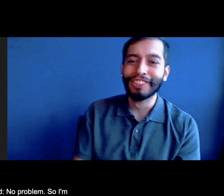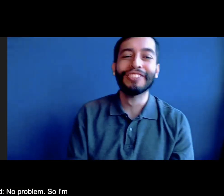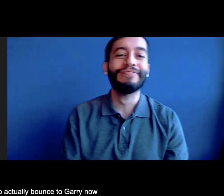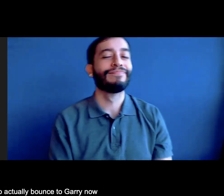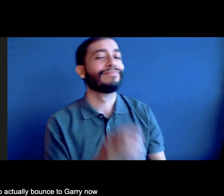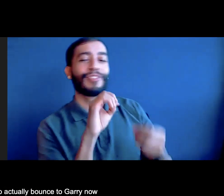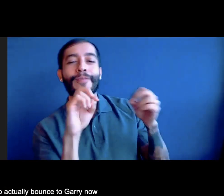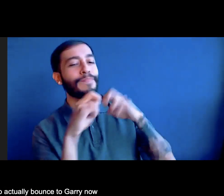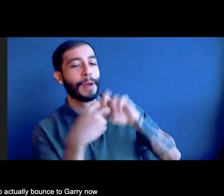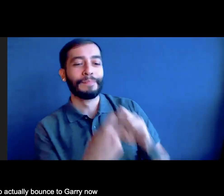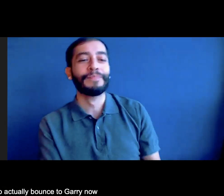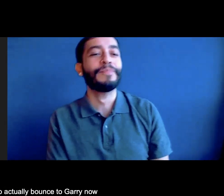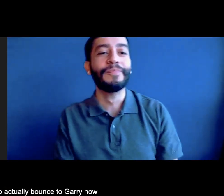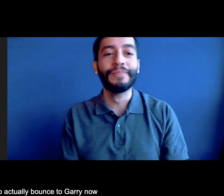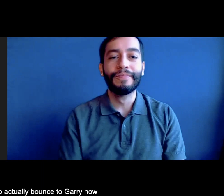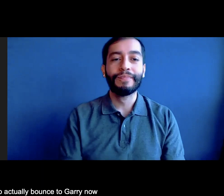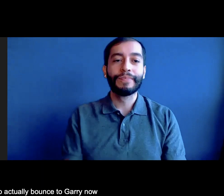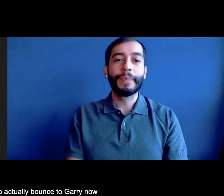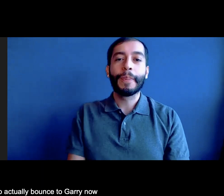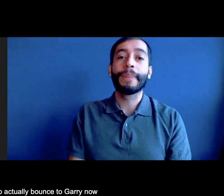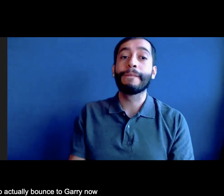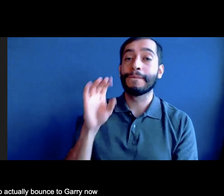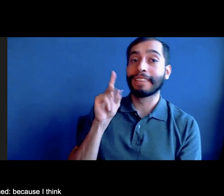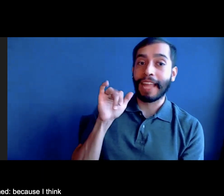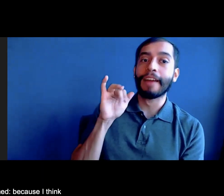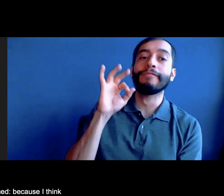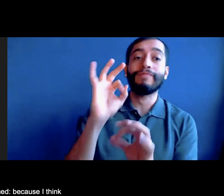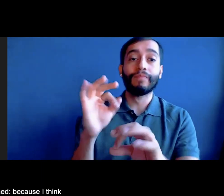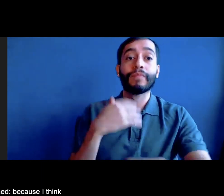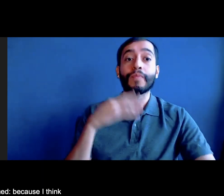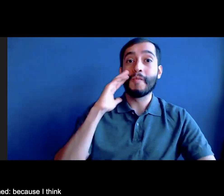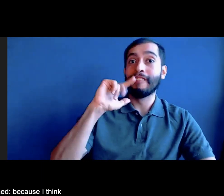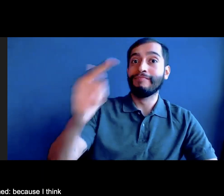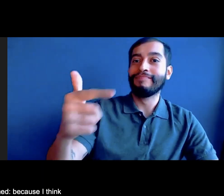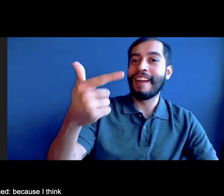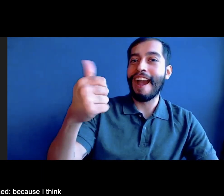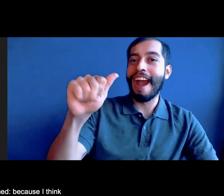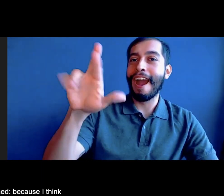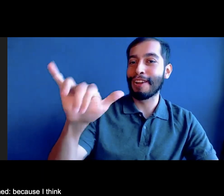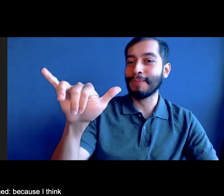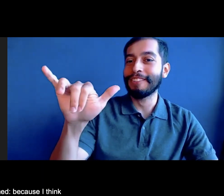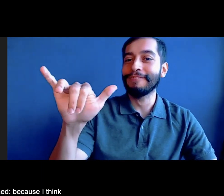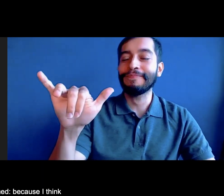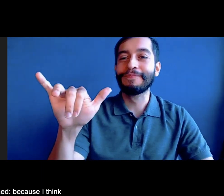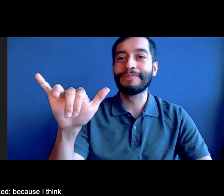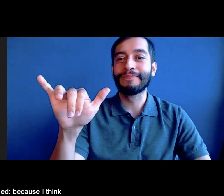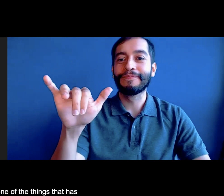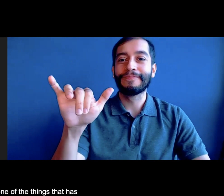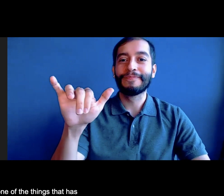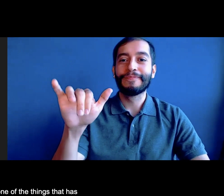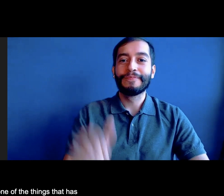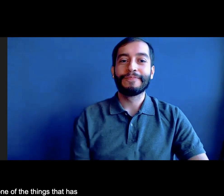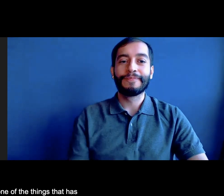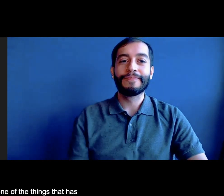So I'm going to actually bounce to Garry now, because I think one